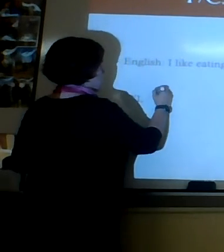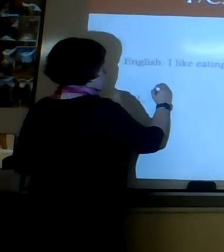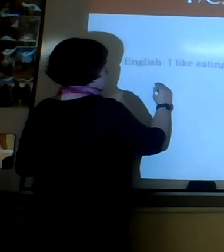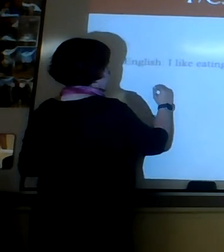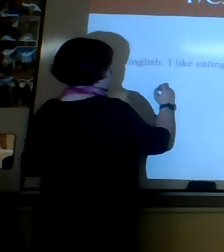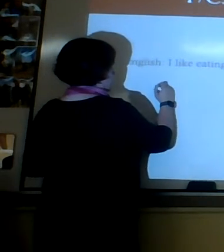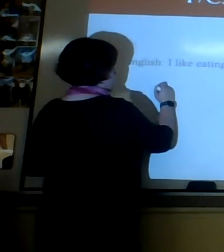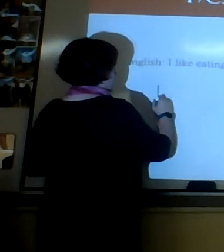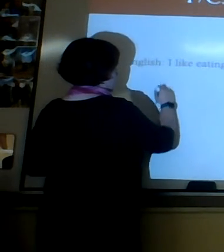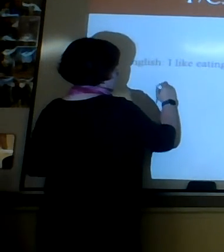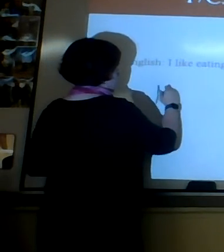is McDonald's.